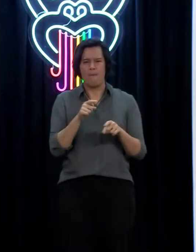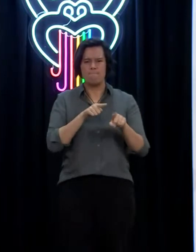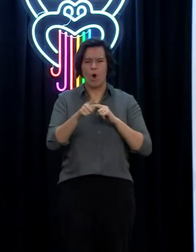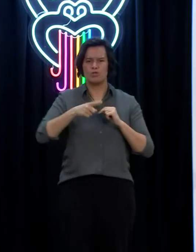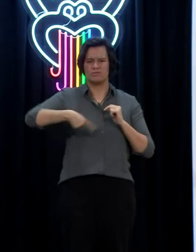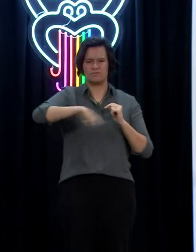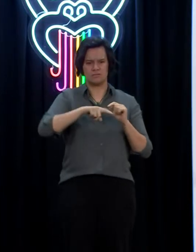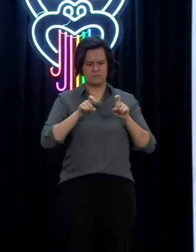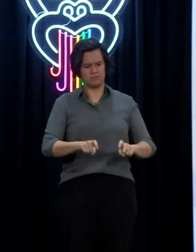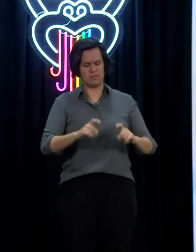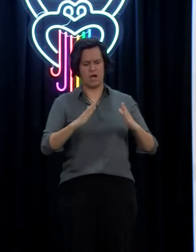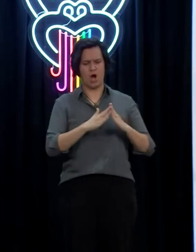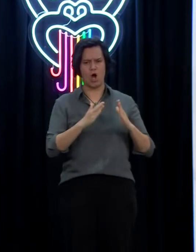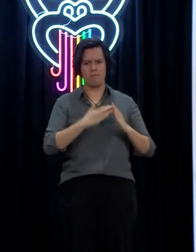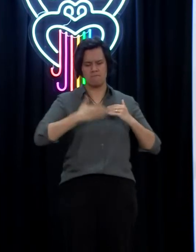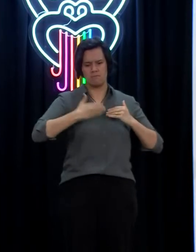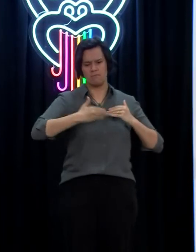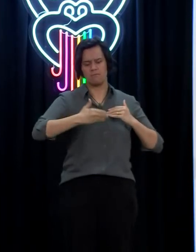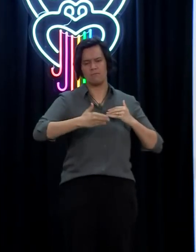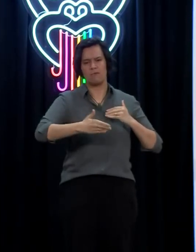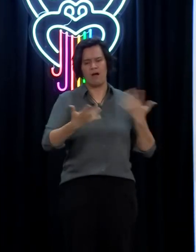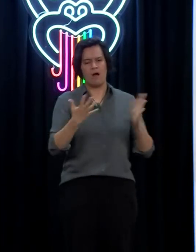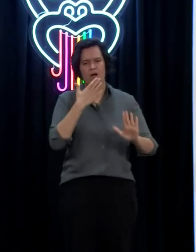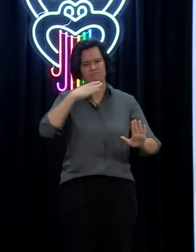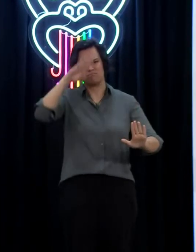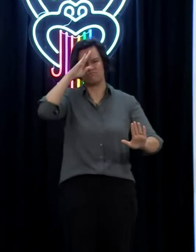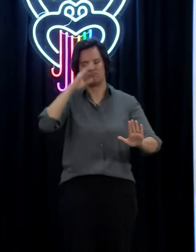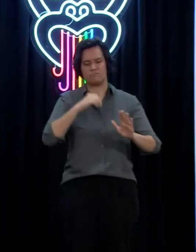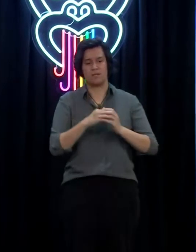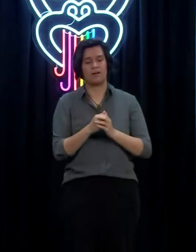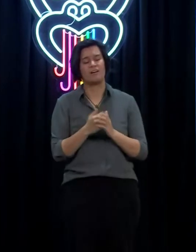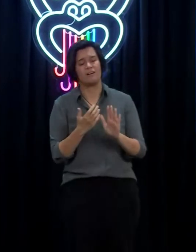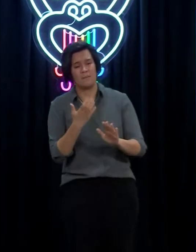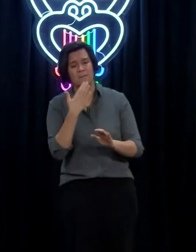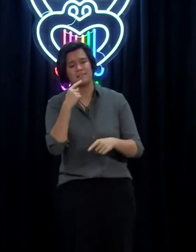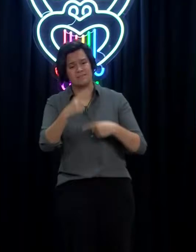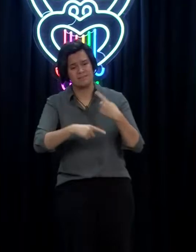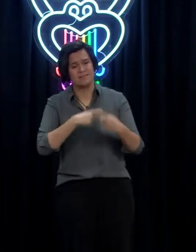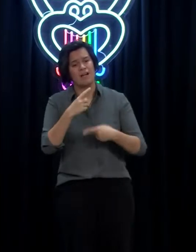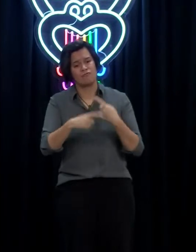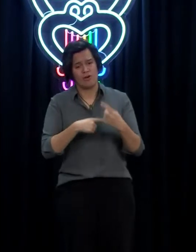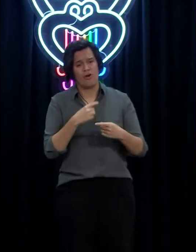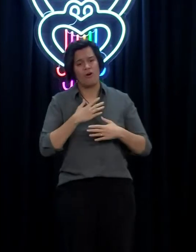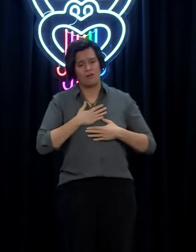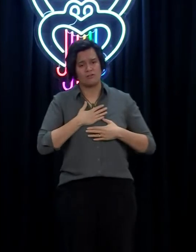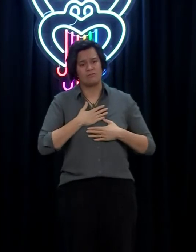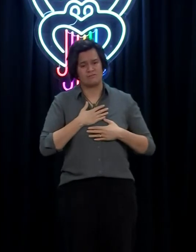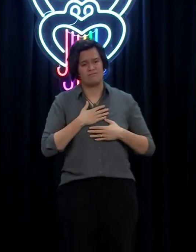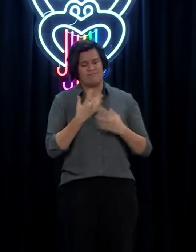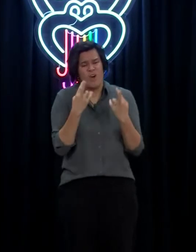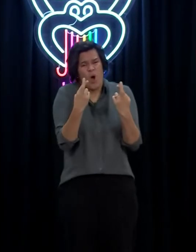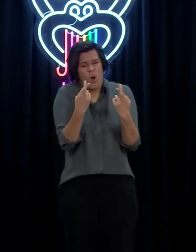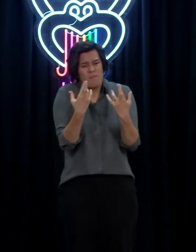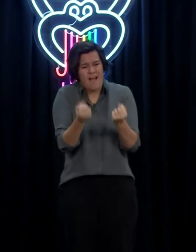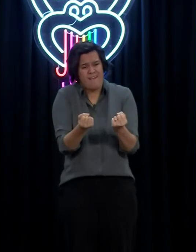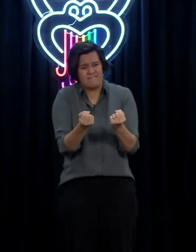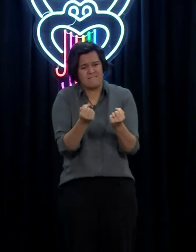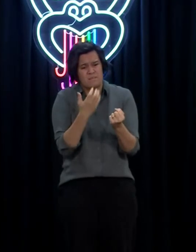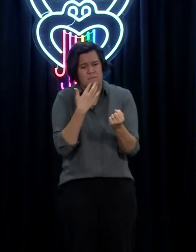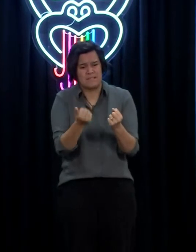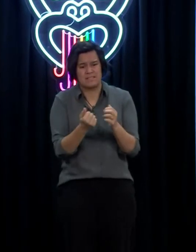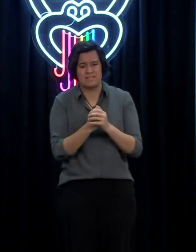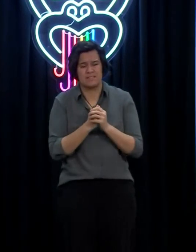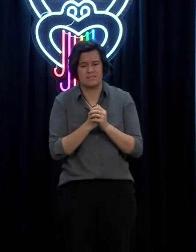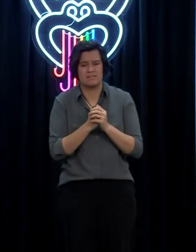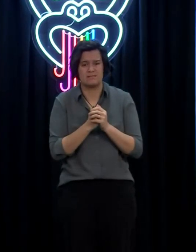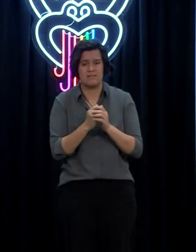faith. What do you say to them? Well, I say to that person, keep the faith, that what we've done in New Zealand and particularly in